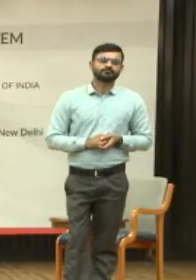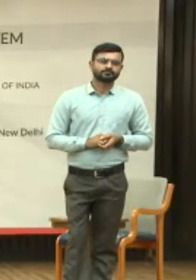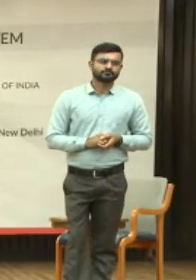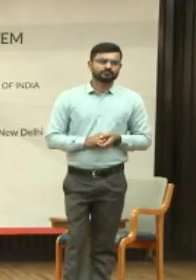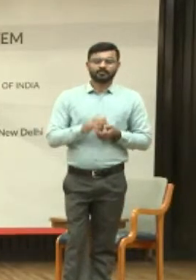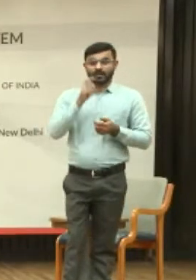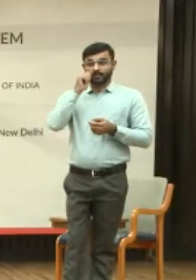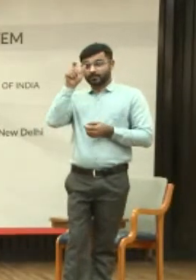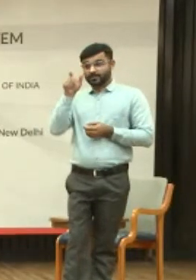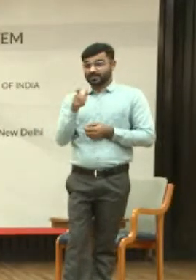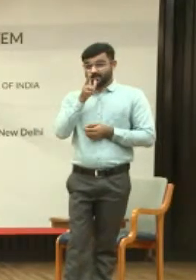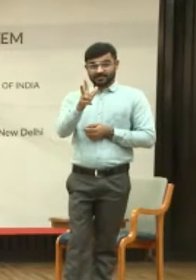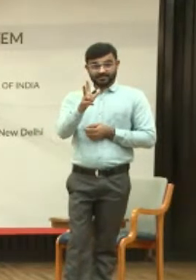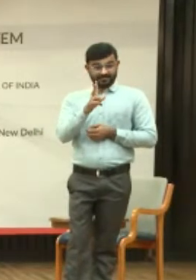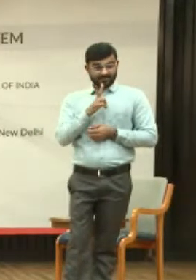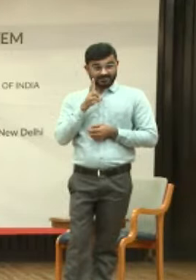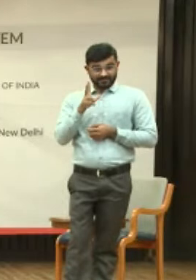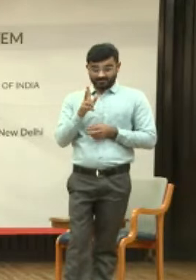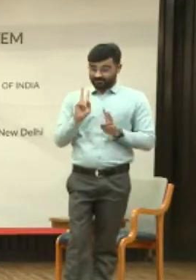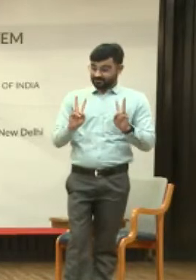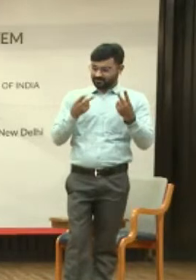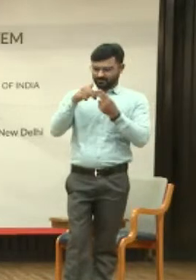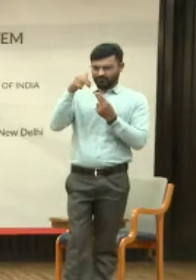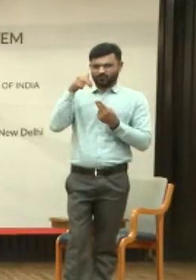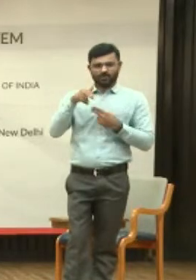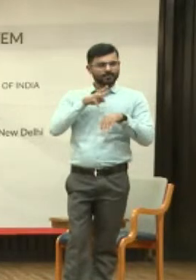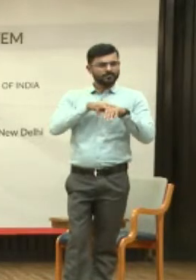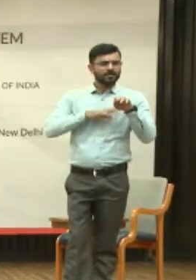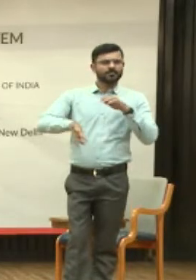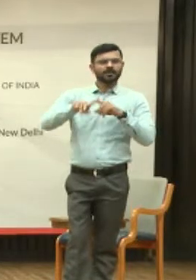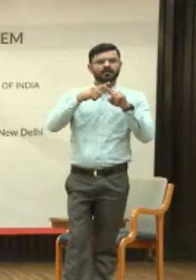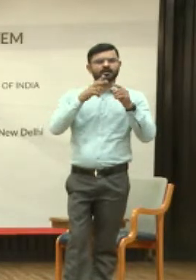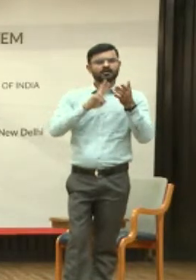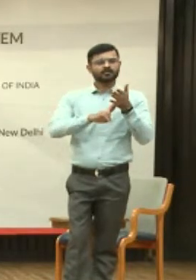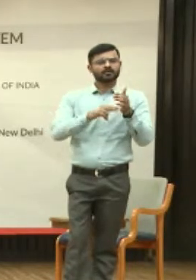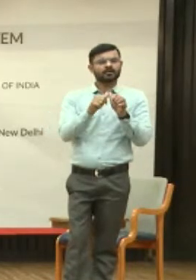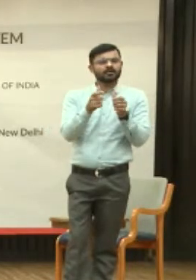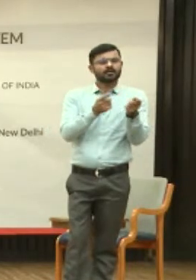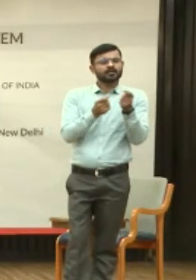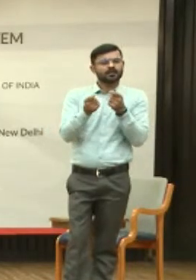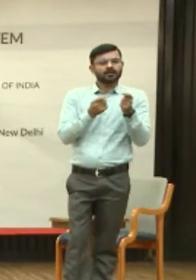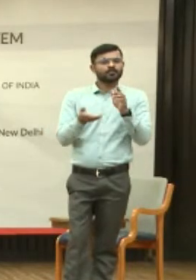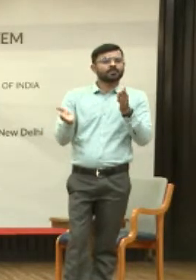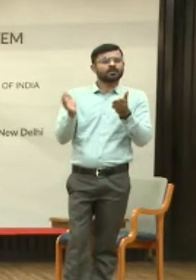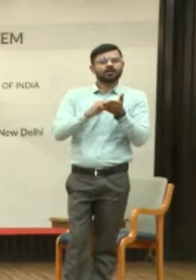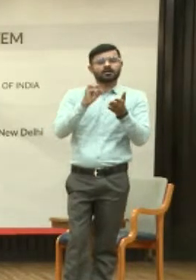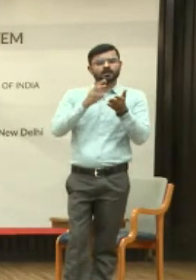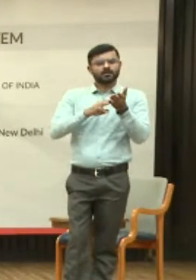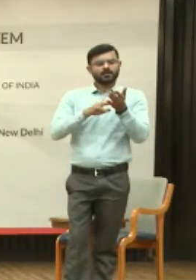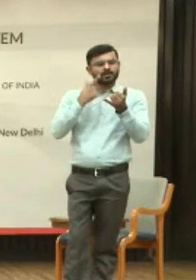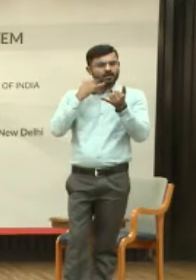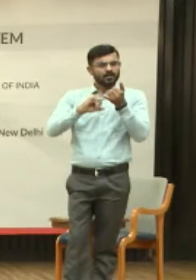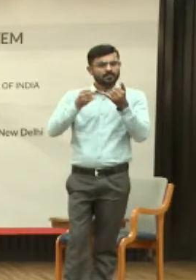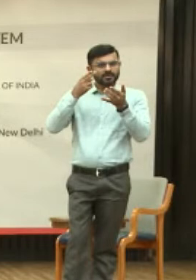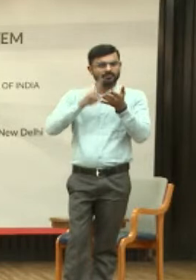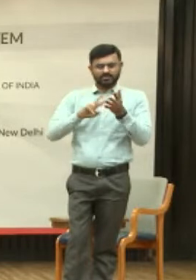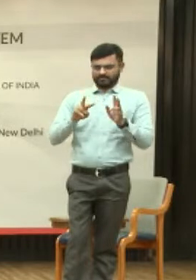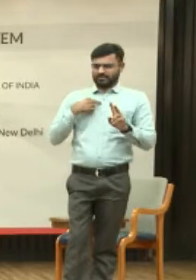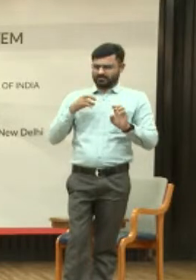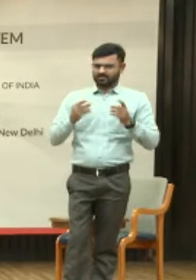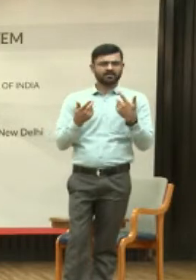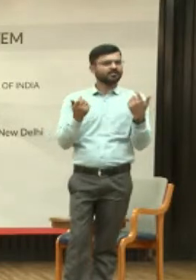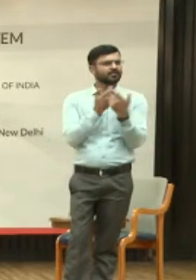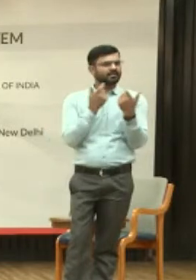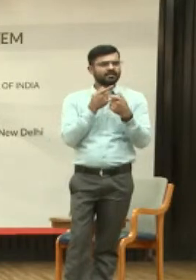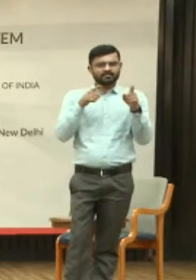The gentleman who told me this anecdote was a member of the Tamil Nadu Administrative Reforms Commission. And when I heard this anecdote, I started to laugh